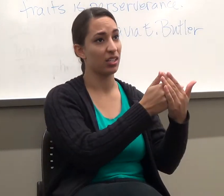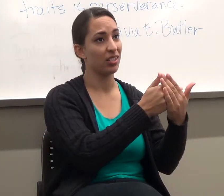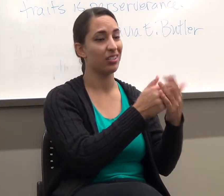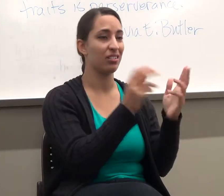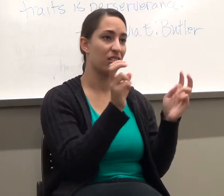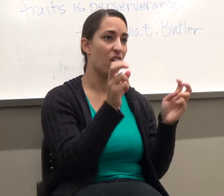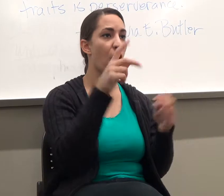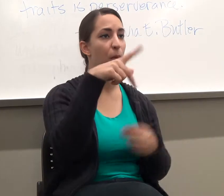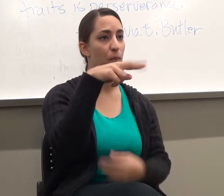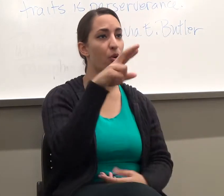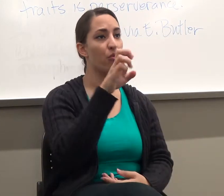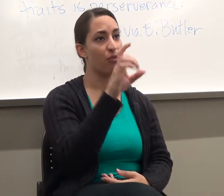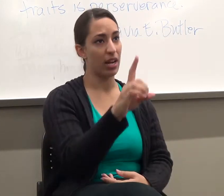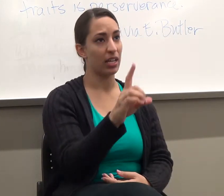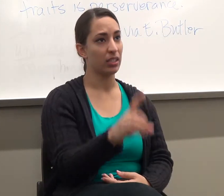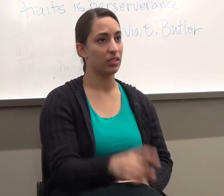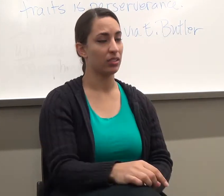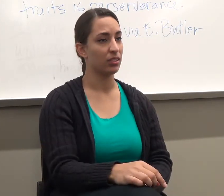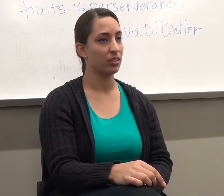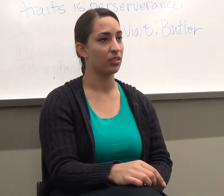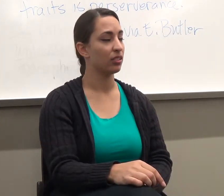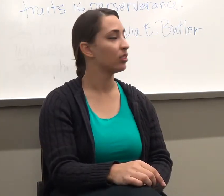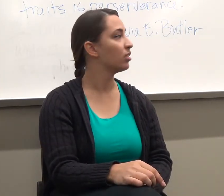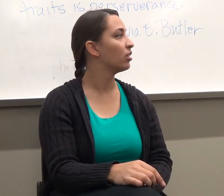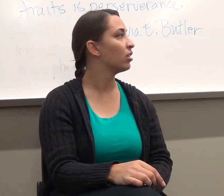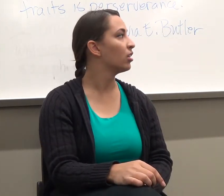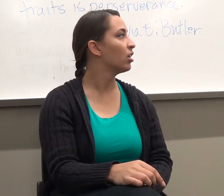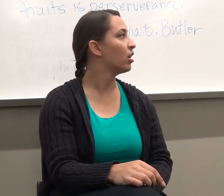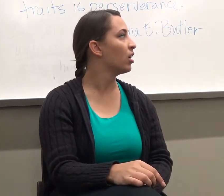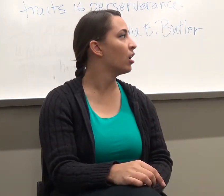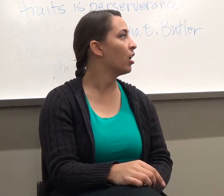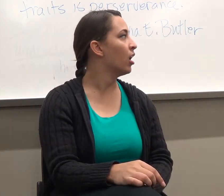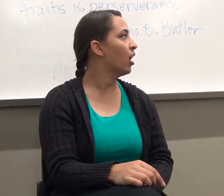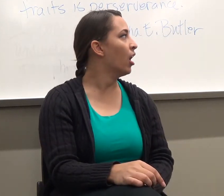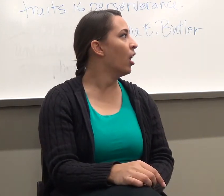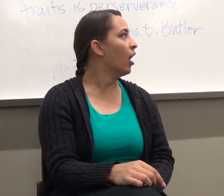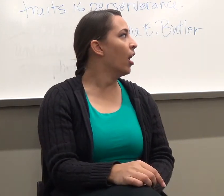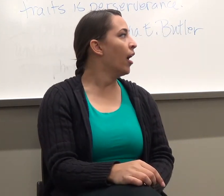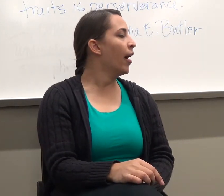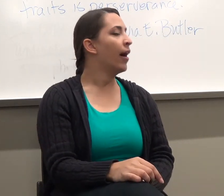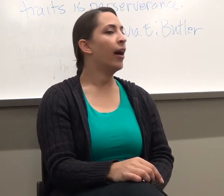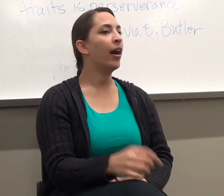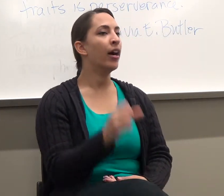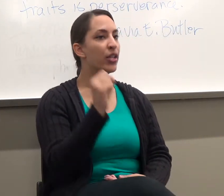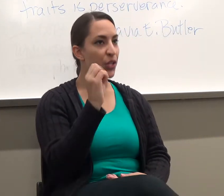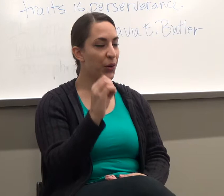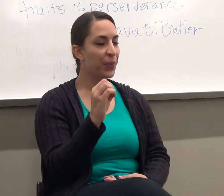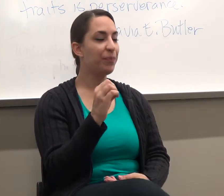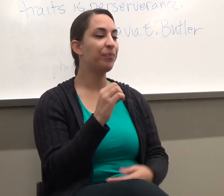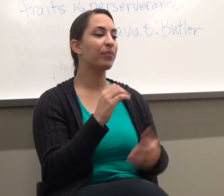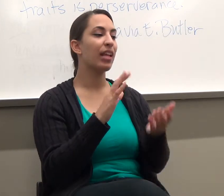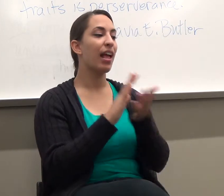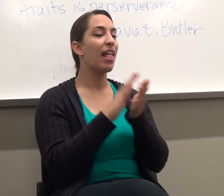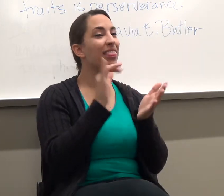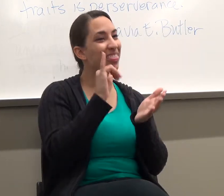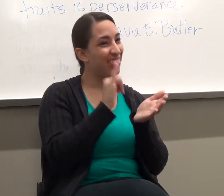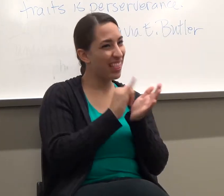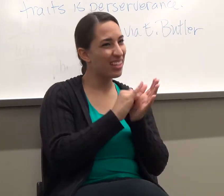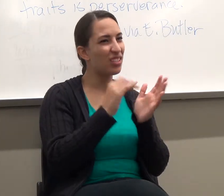Okay? Now, here's why most grammar books have changed that. Although, like I said, it's perfectly